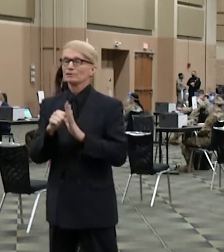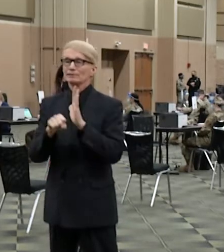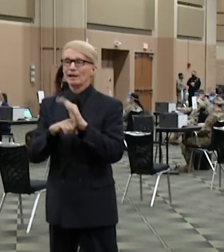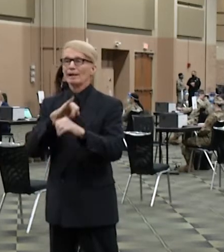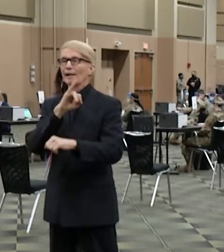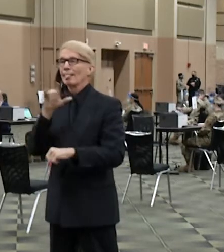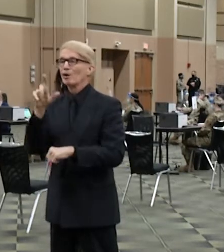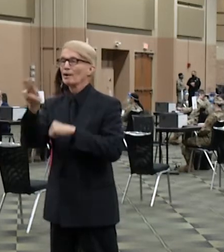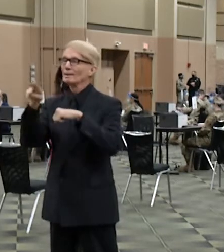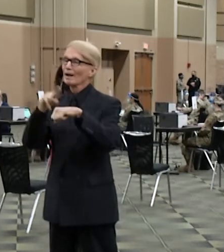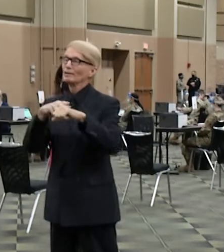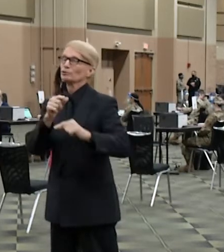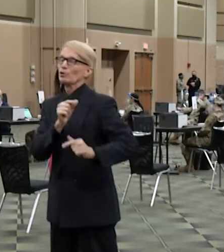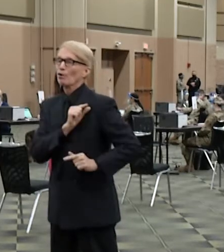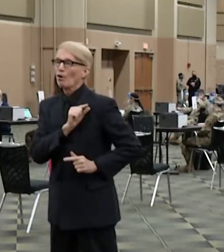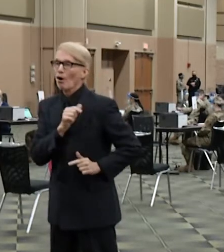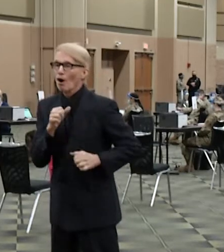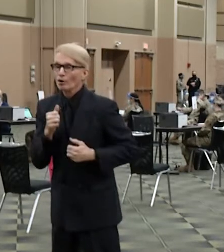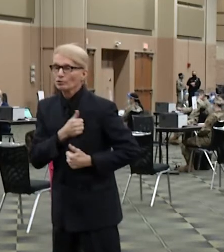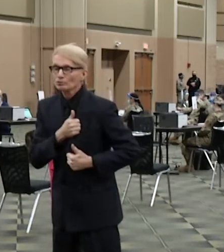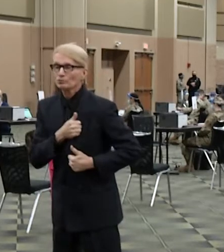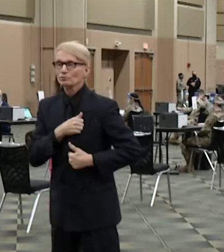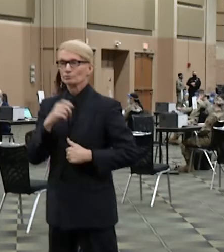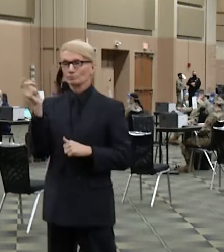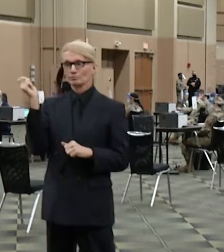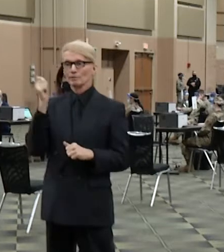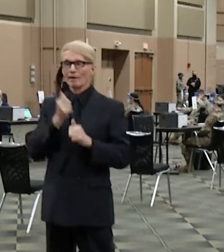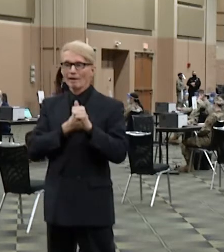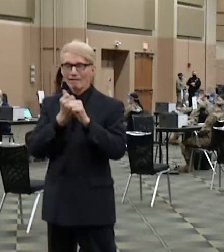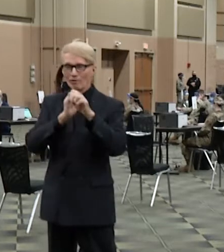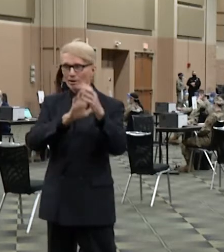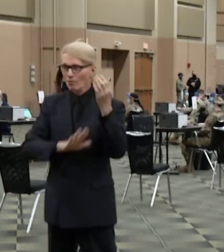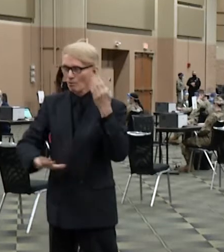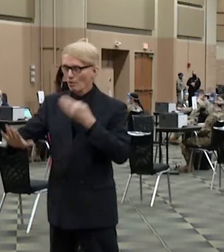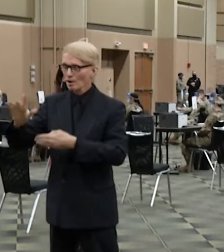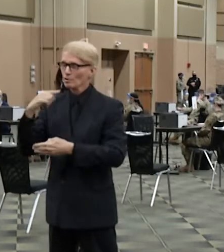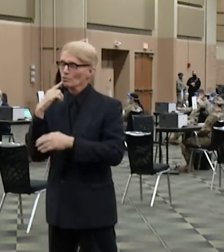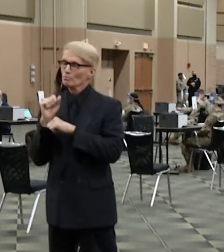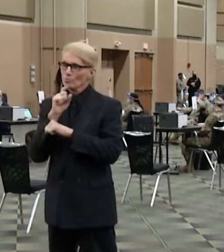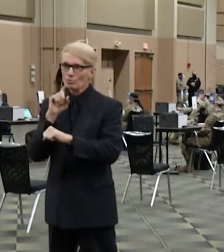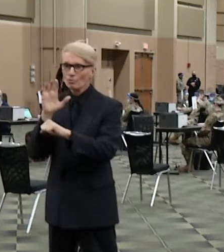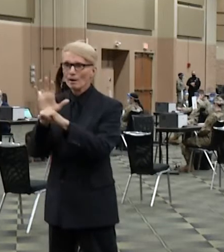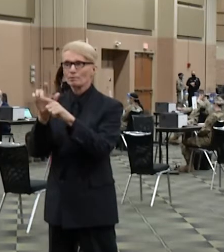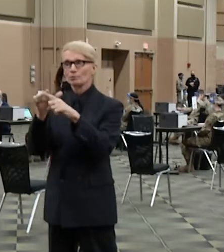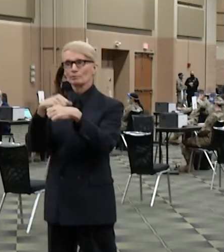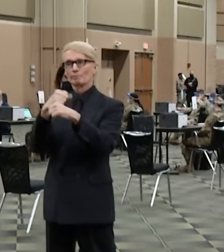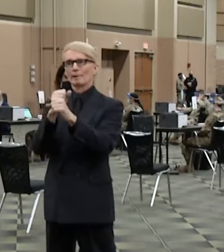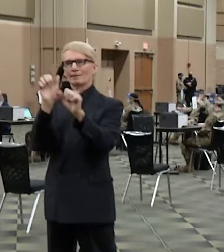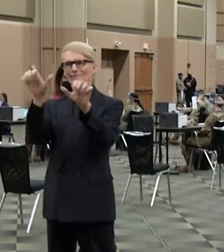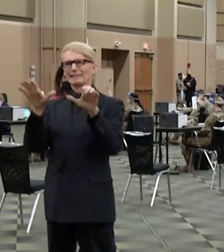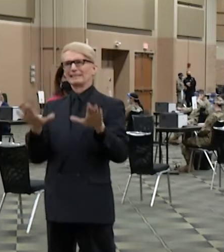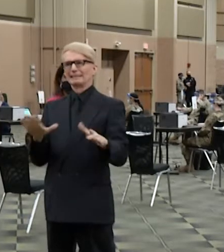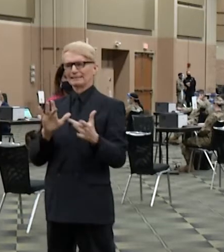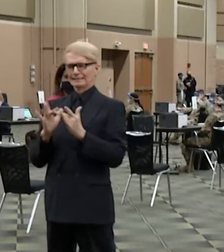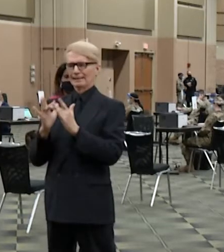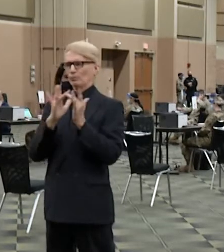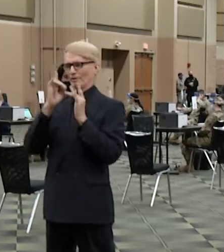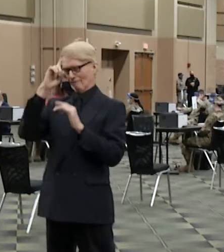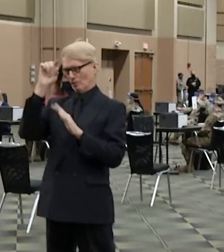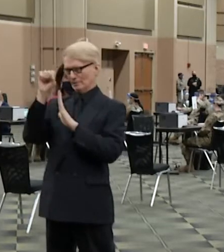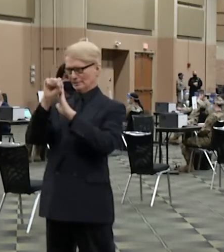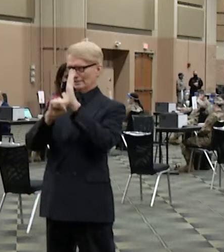National Guard, the governor's office, and everybody who has stretched across to make a fantastic network of healing for the state of